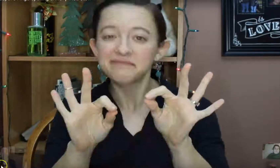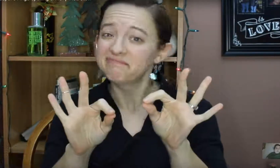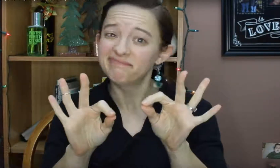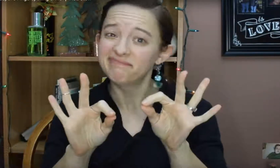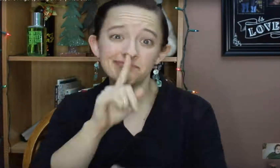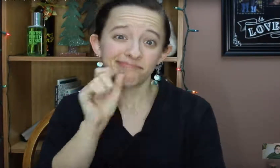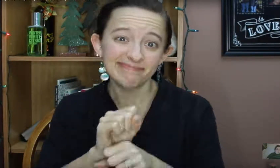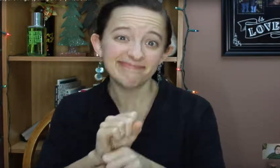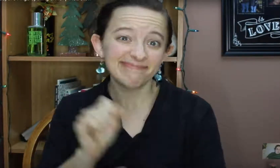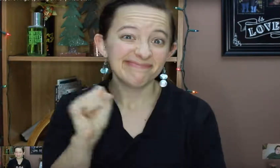an old